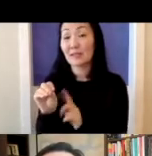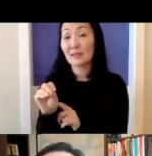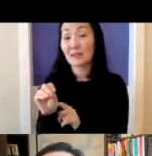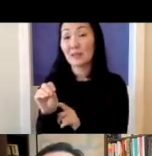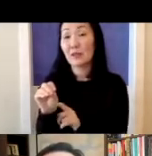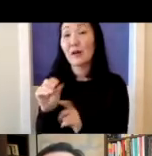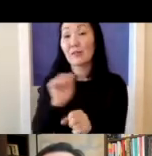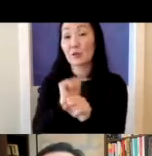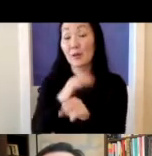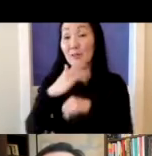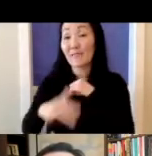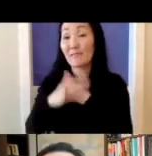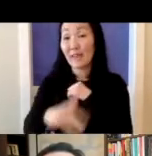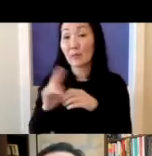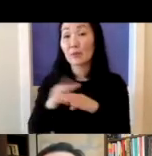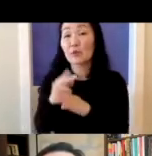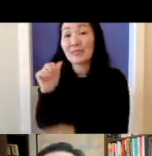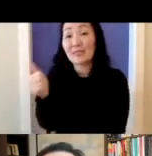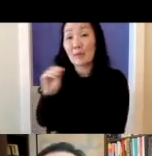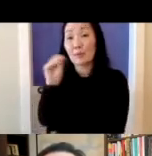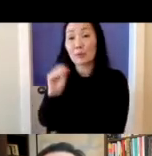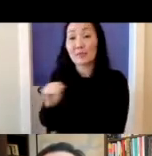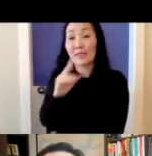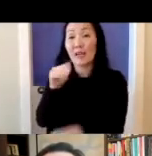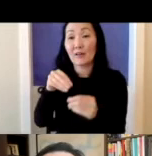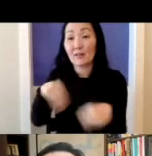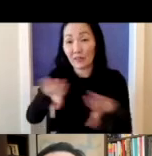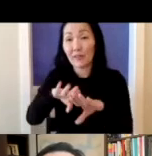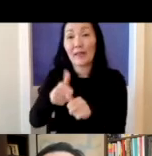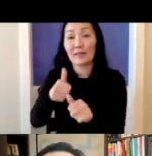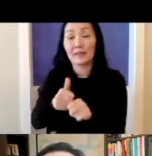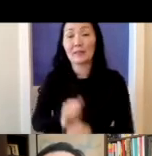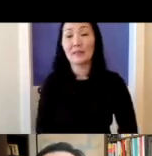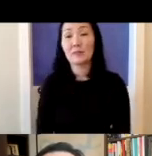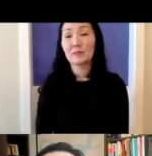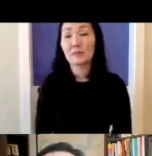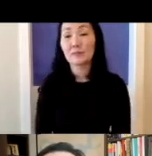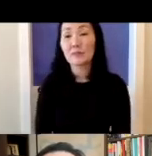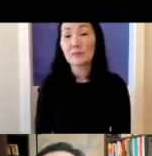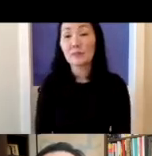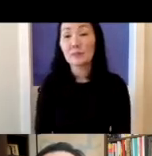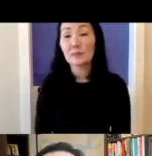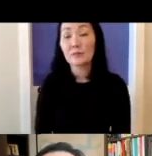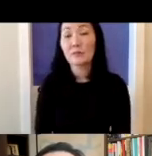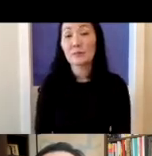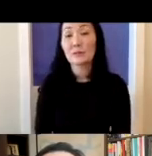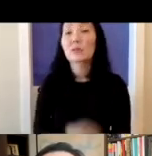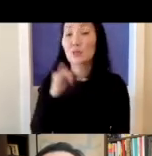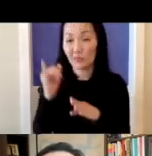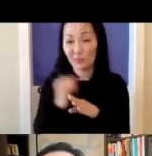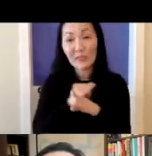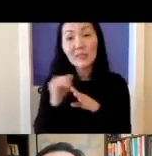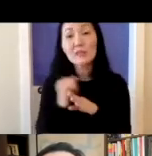base. And that it's, of course, an environment through which the idea of employment lands are changing and industries are